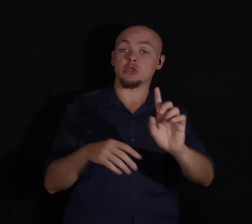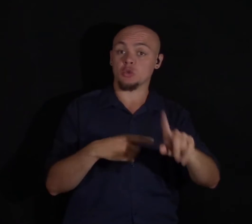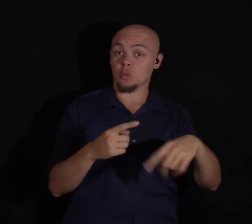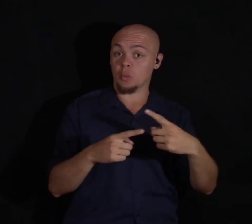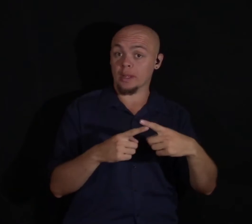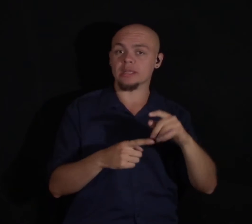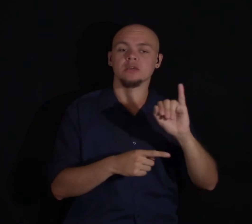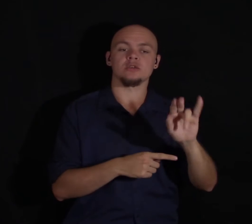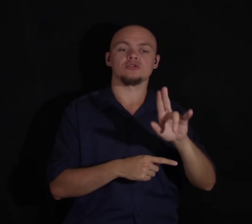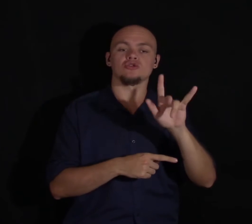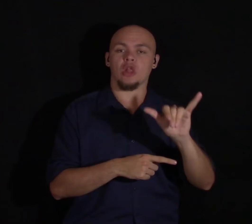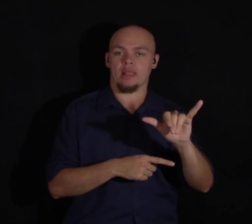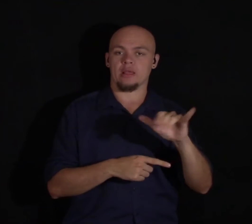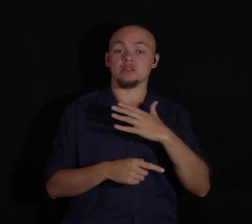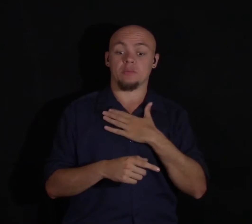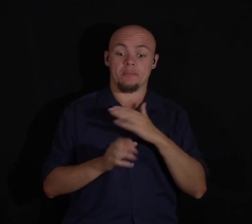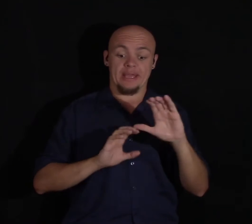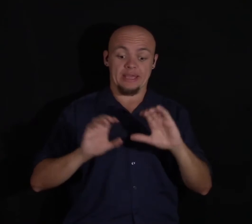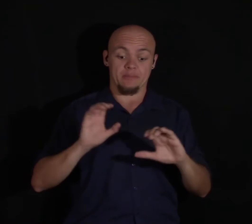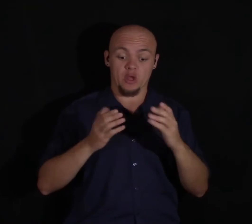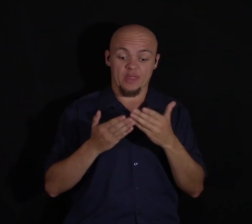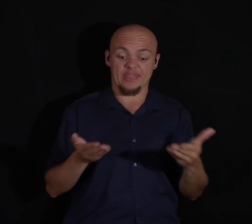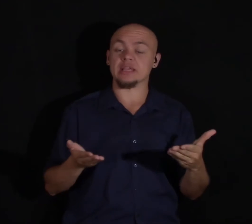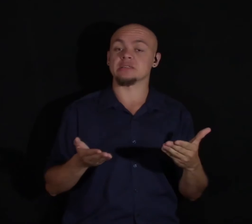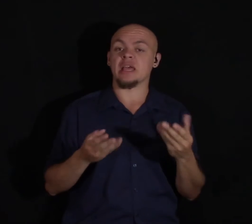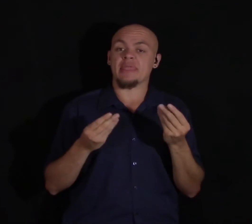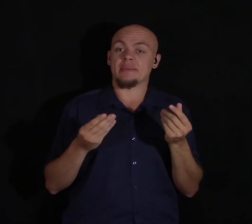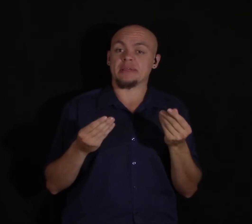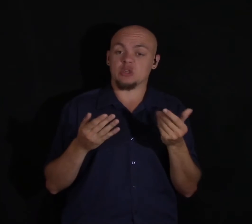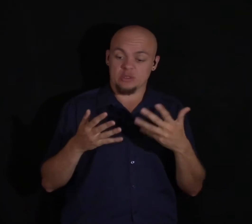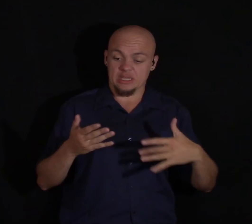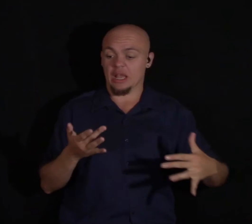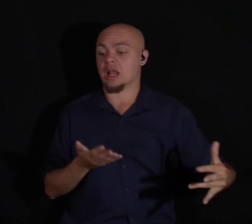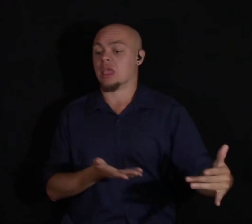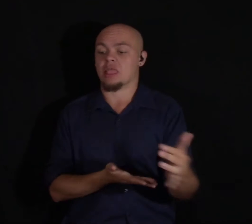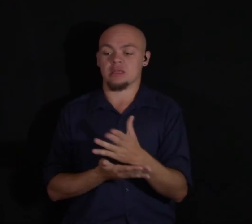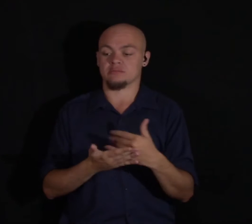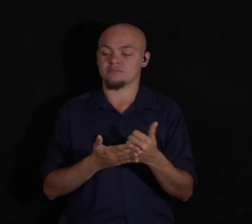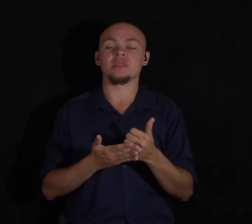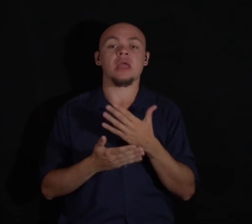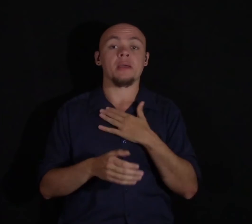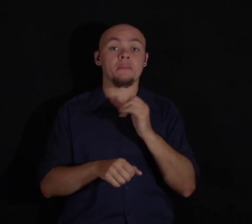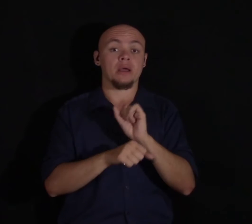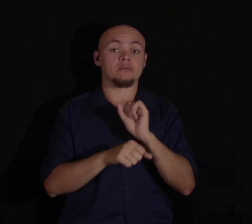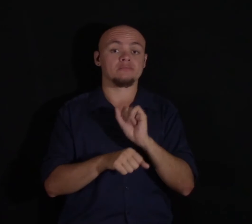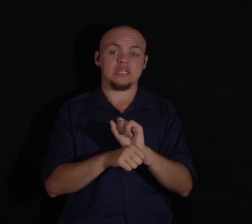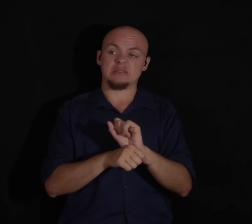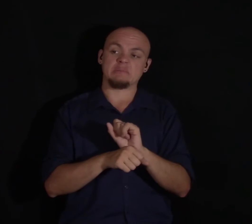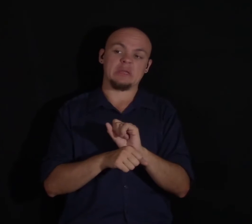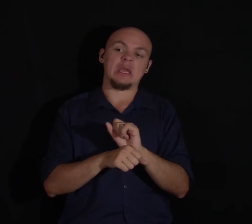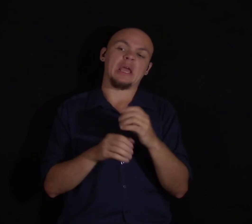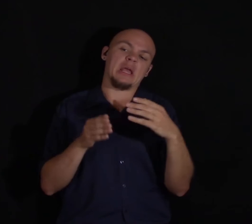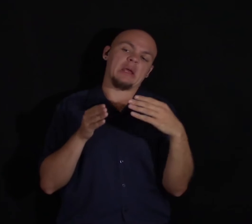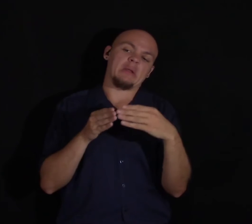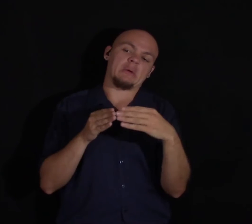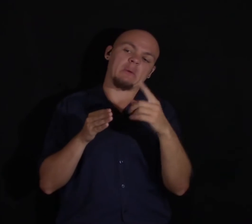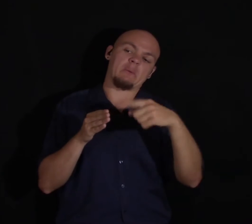chemical instruments and the materials I had collected, resolving to finish my labours in some obscure nook in the northern Highlands